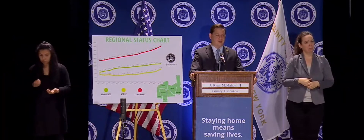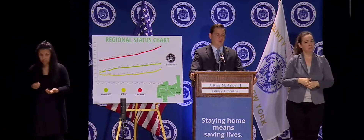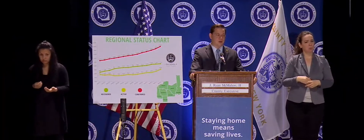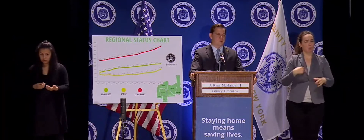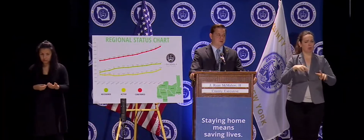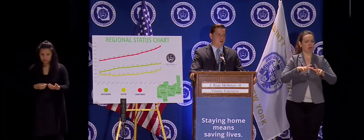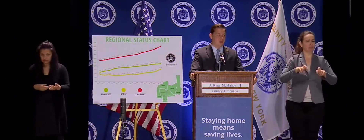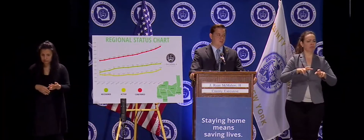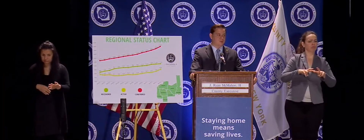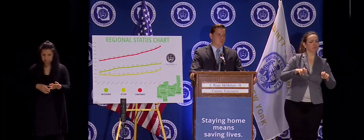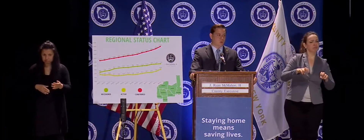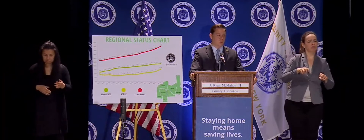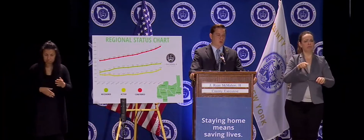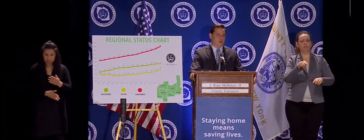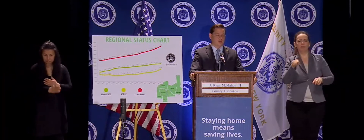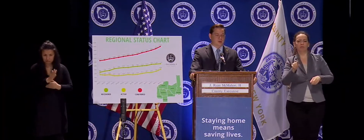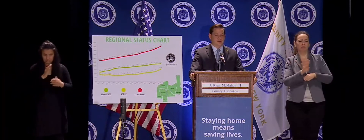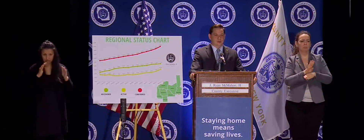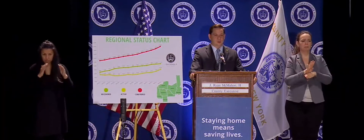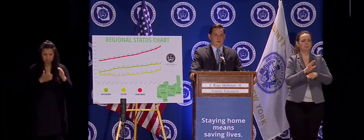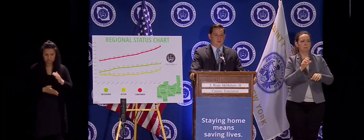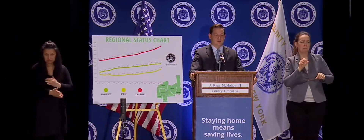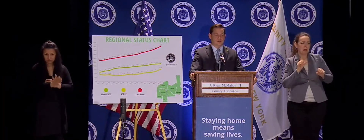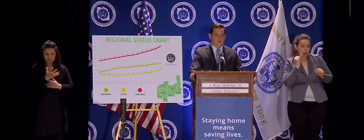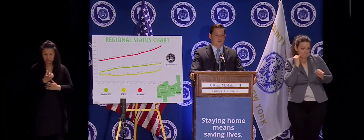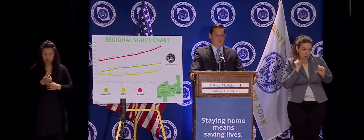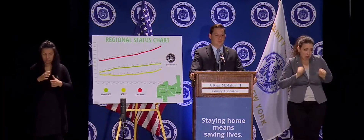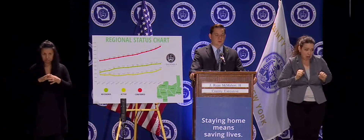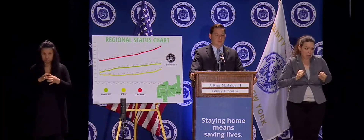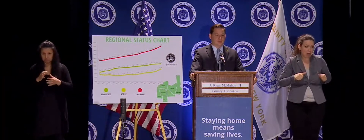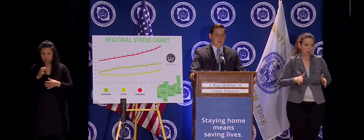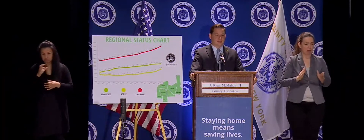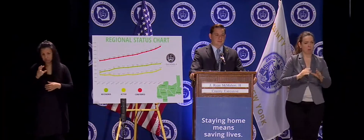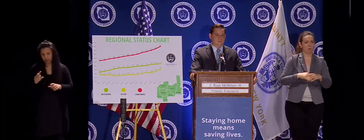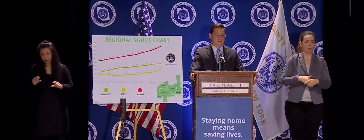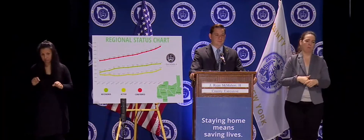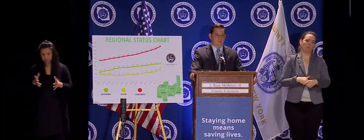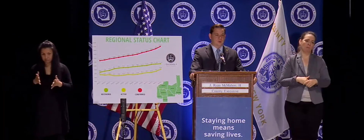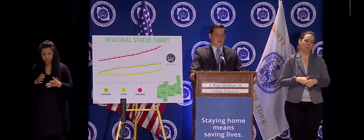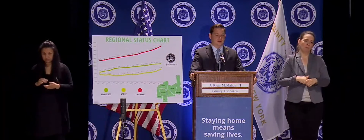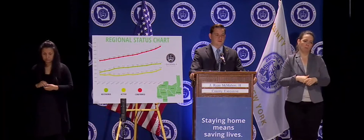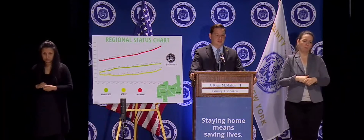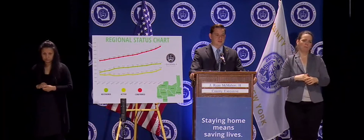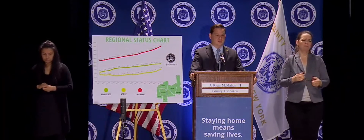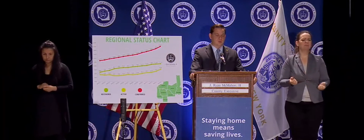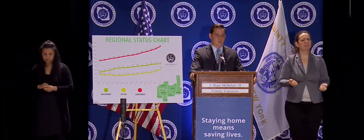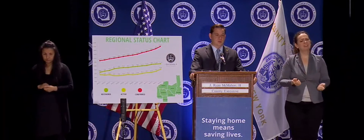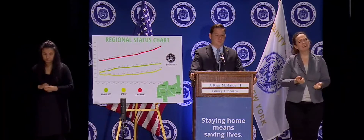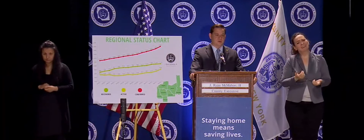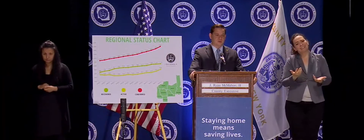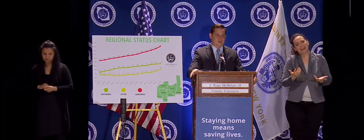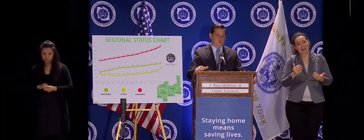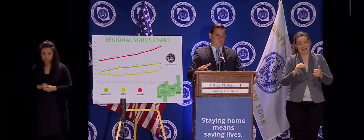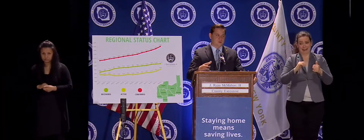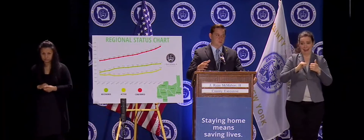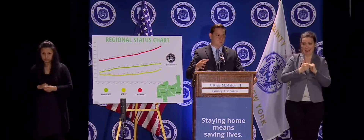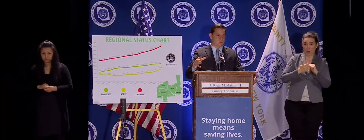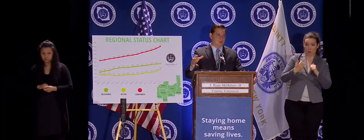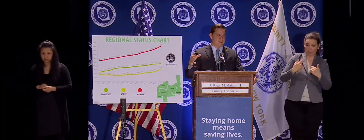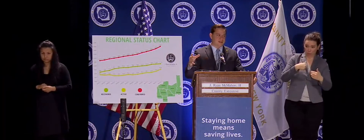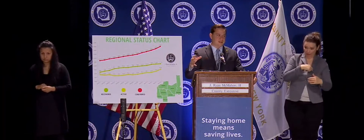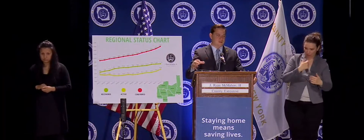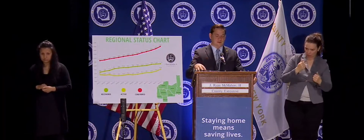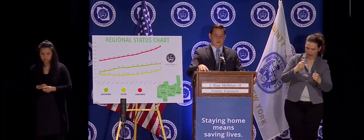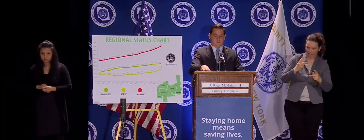I'm not quite sure how much more you can do. I think phase 2 will be the big phase where you